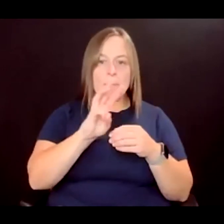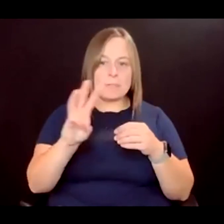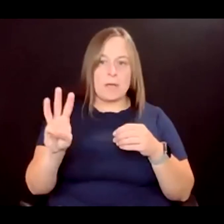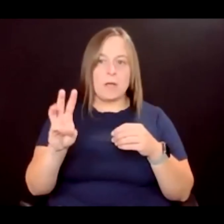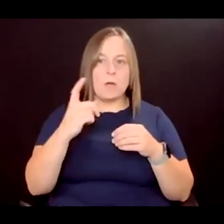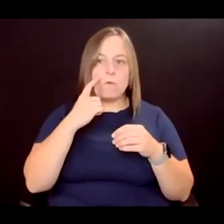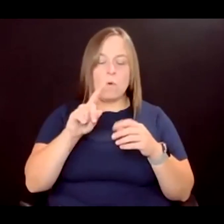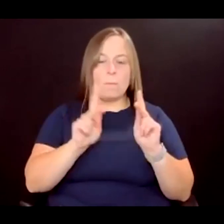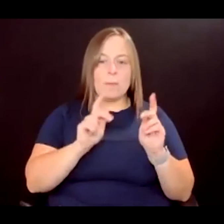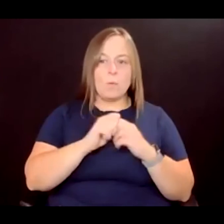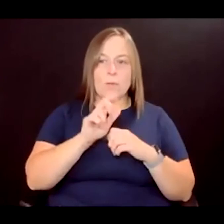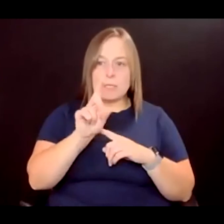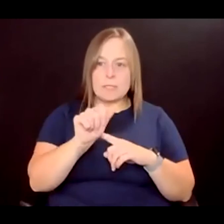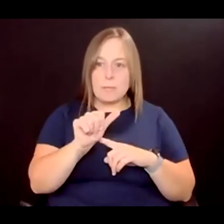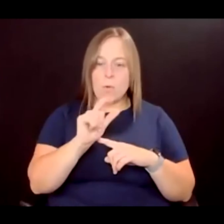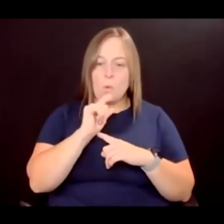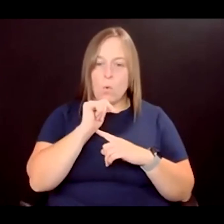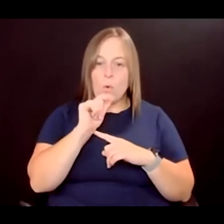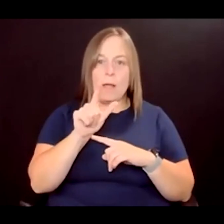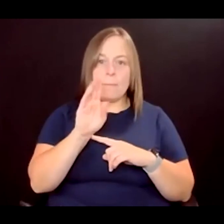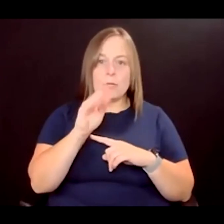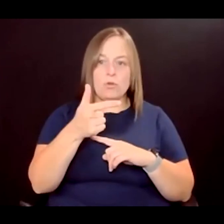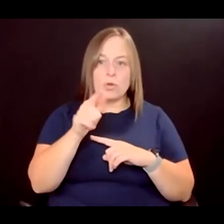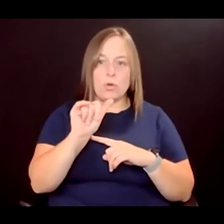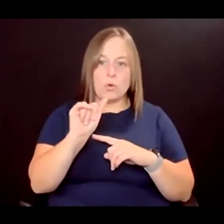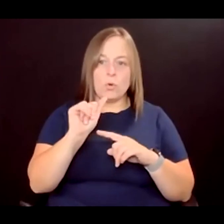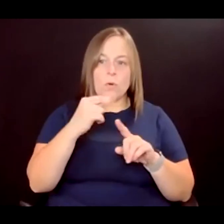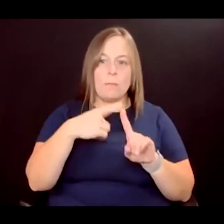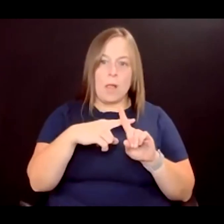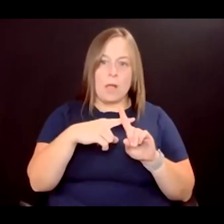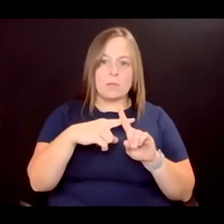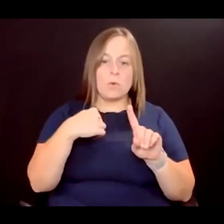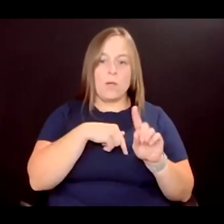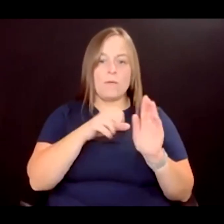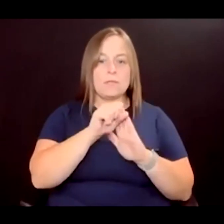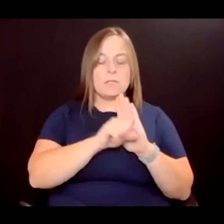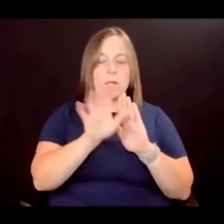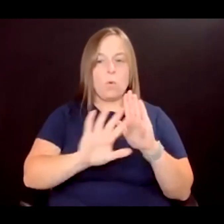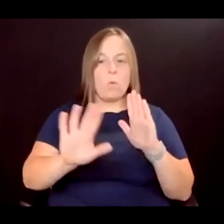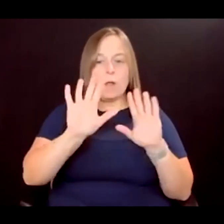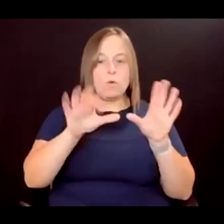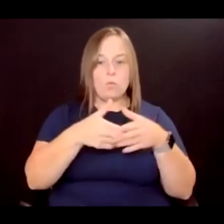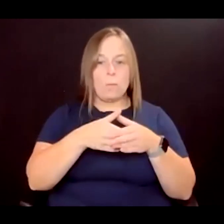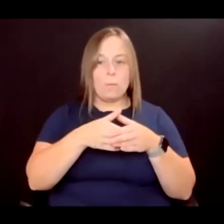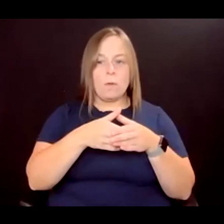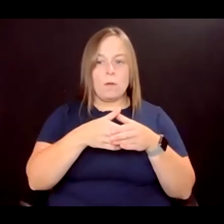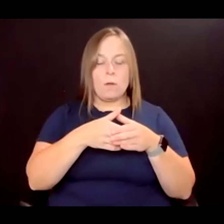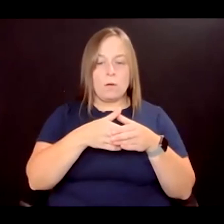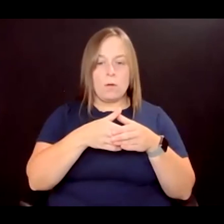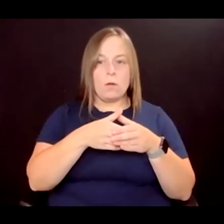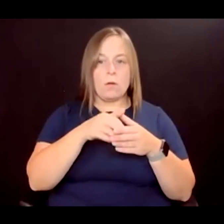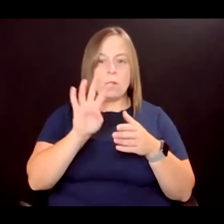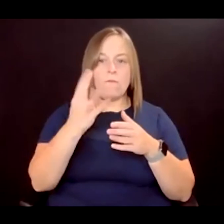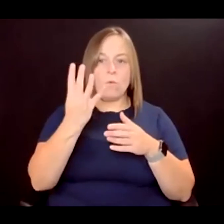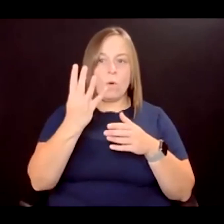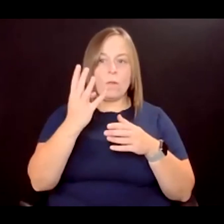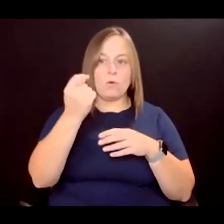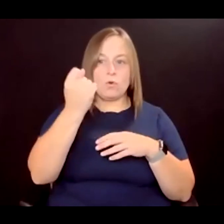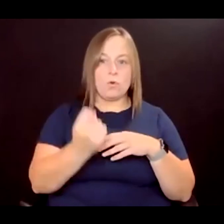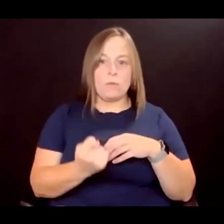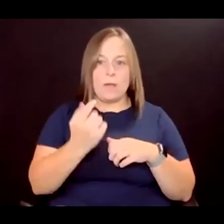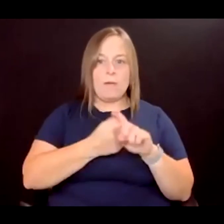is disappointing. So under Operation Transform, we have taxes and revenue.